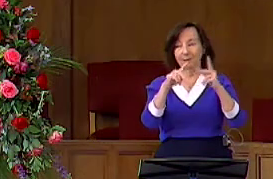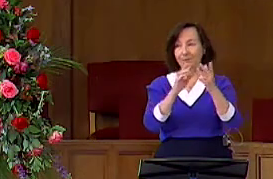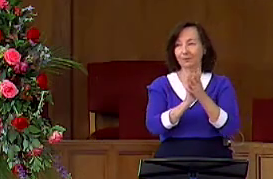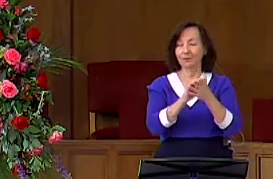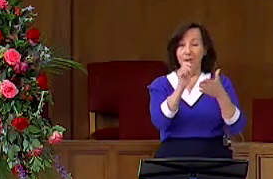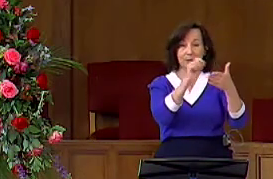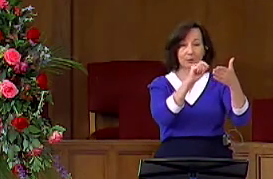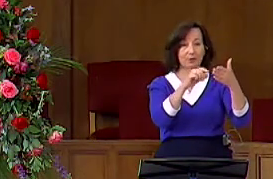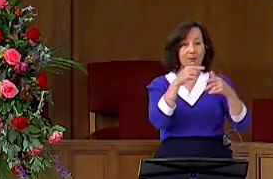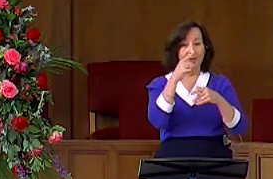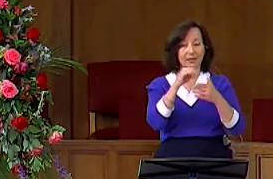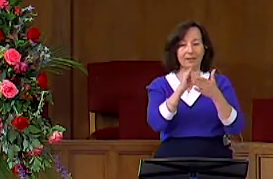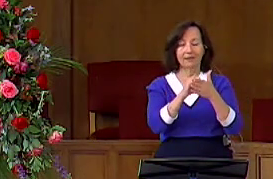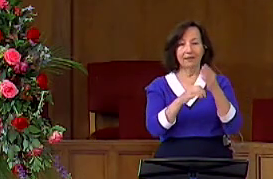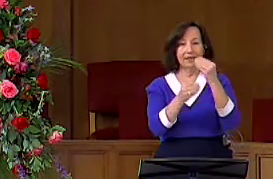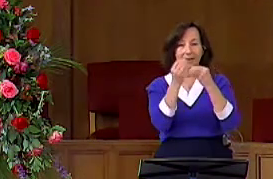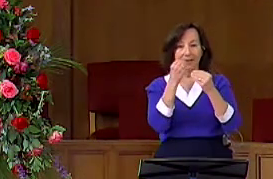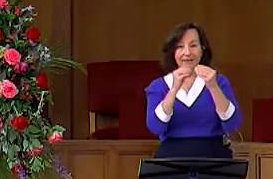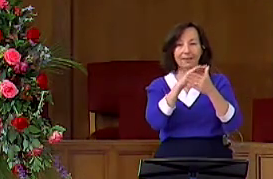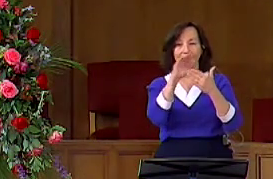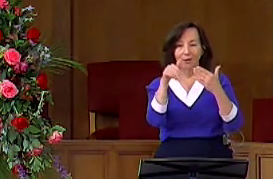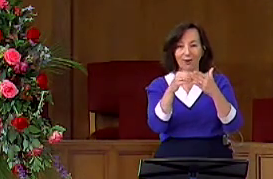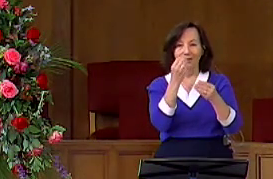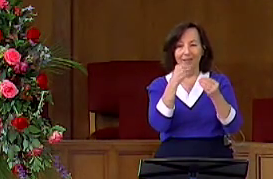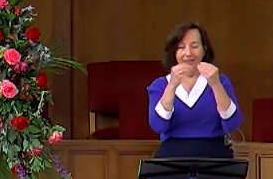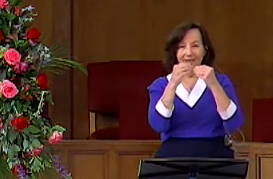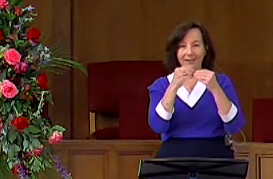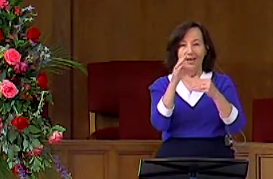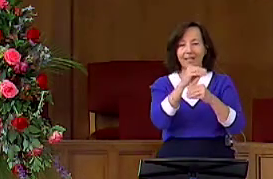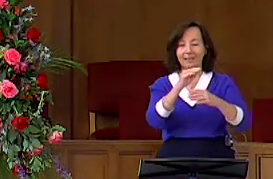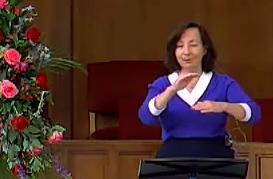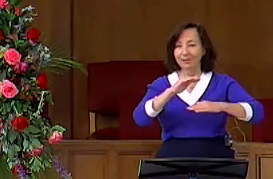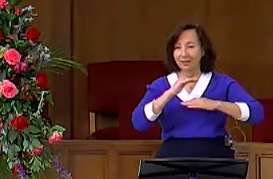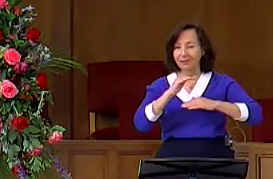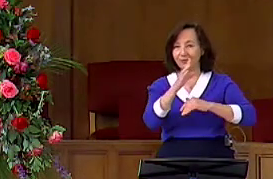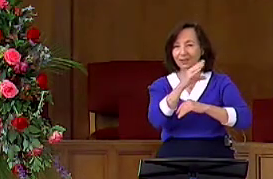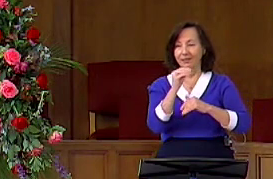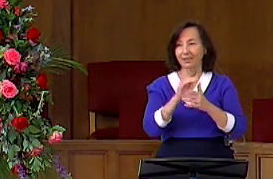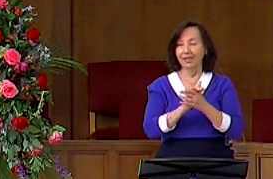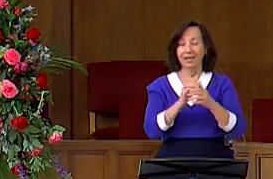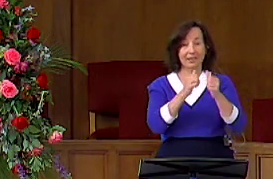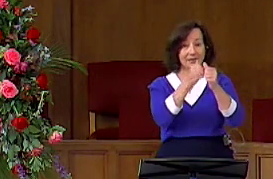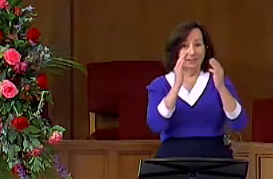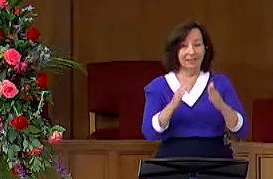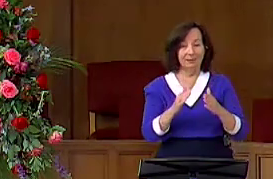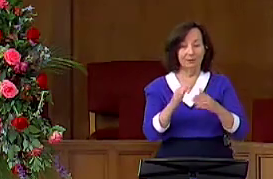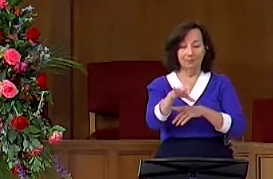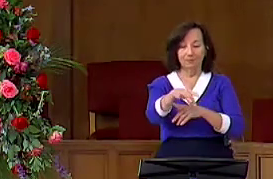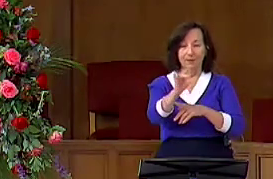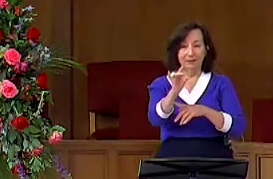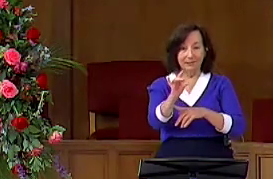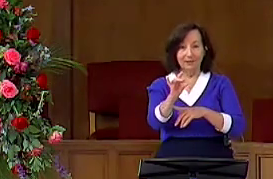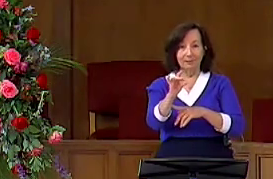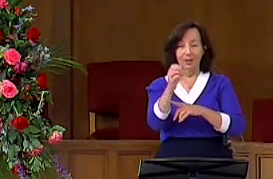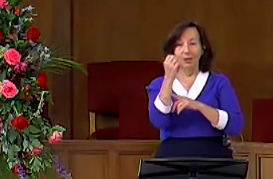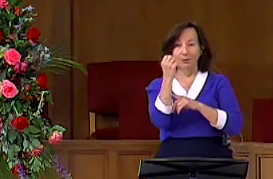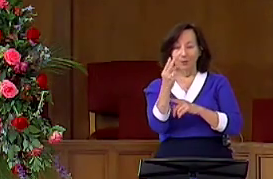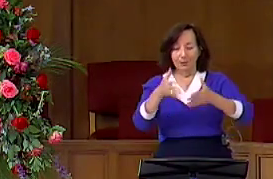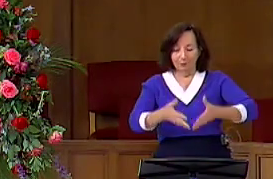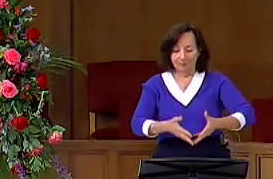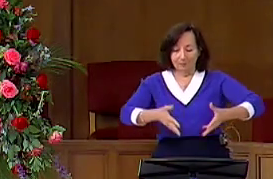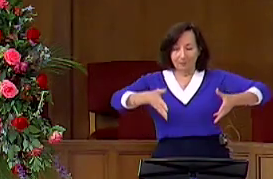scripture says they ate, they all ate, and they were satisfied. And the disciples picked up 12